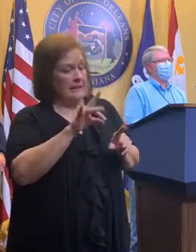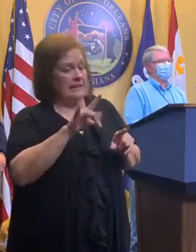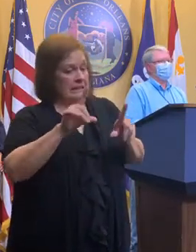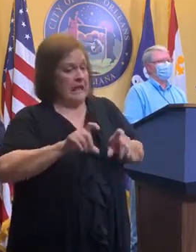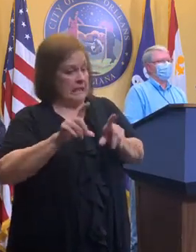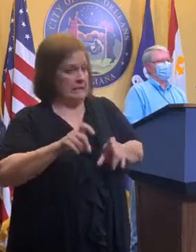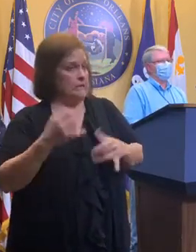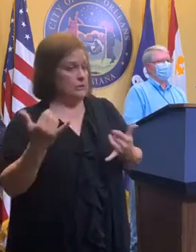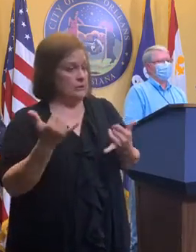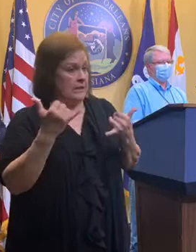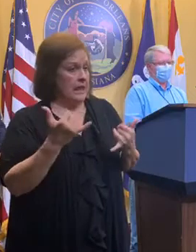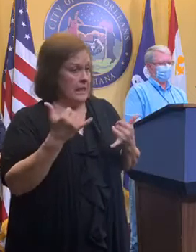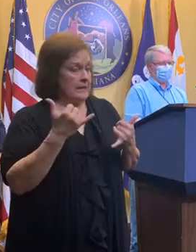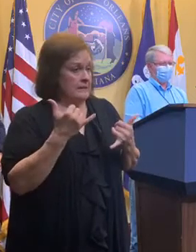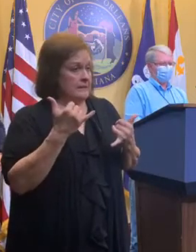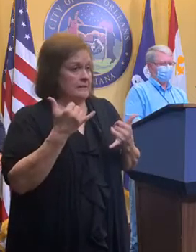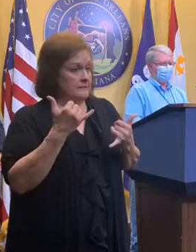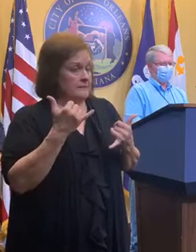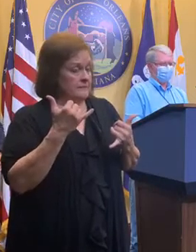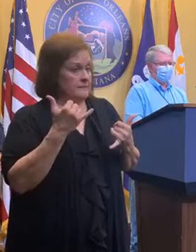to develop